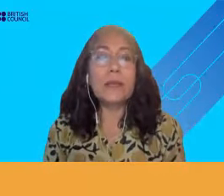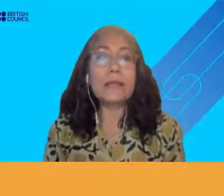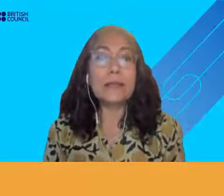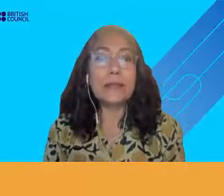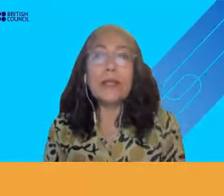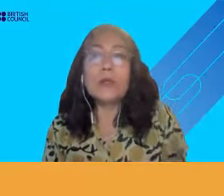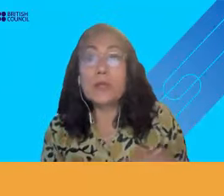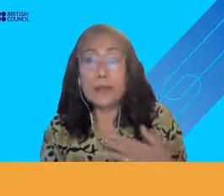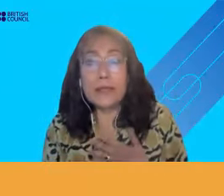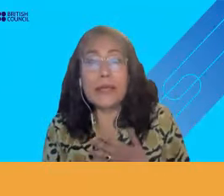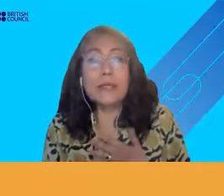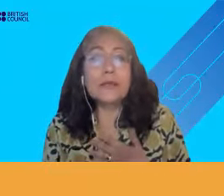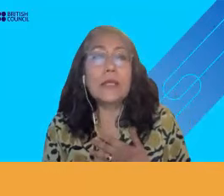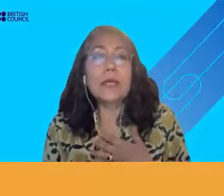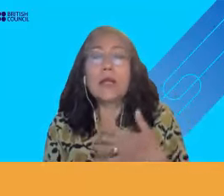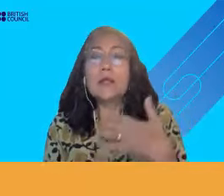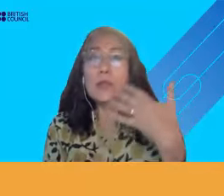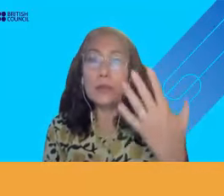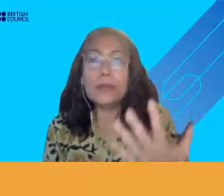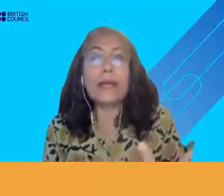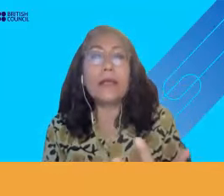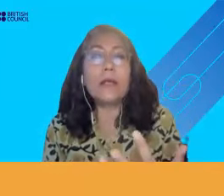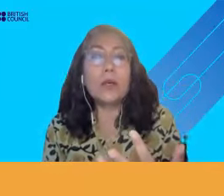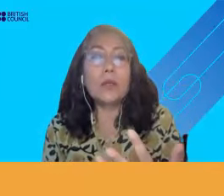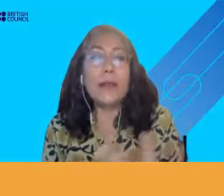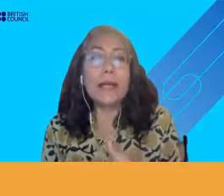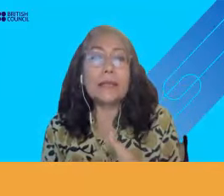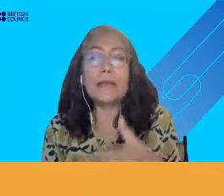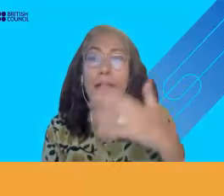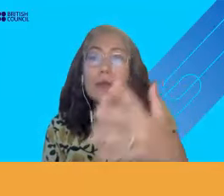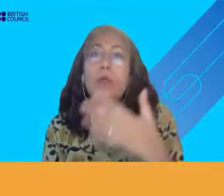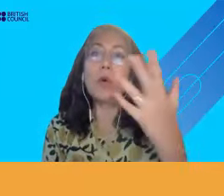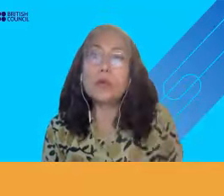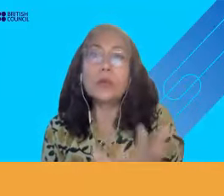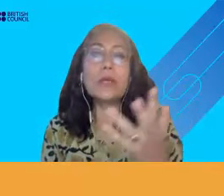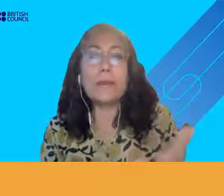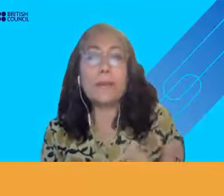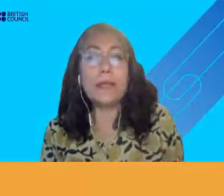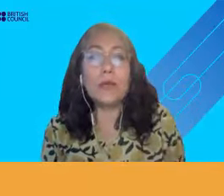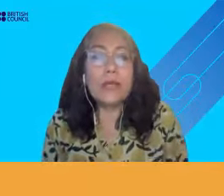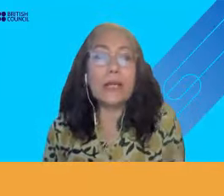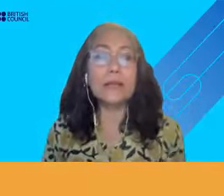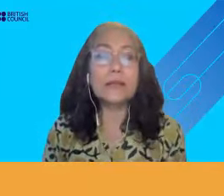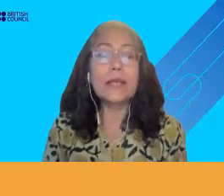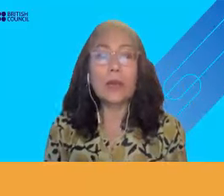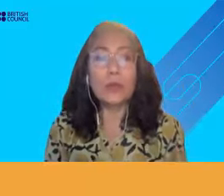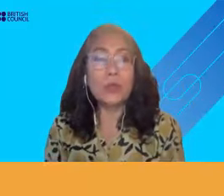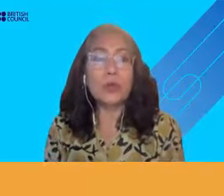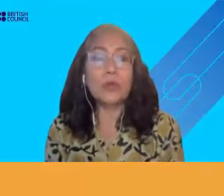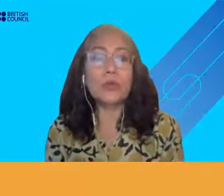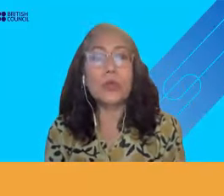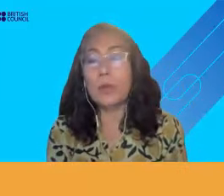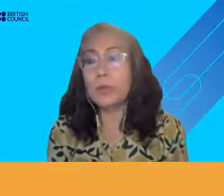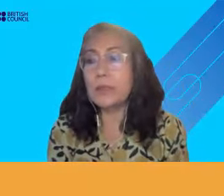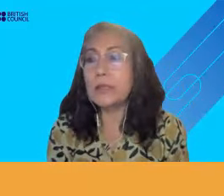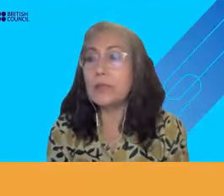single-use plastic they use themselves. So they will carry cloth bags, and then they will also campaign with others and with